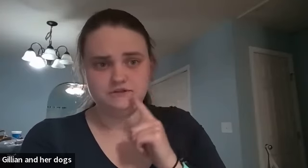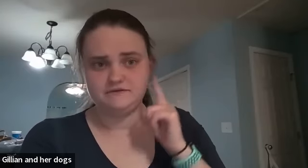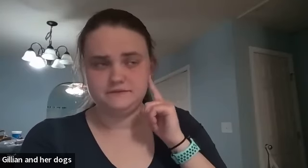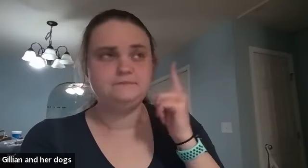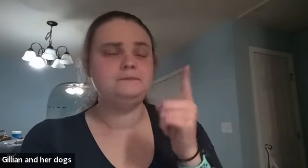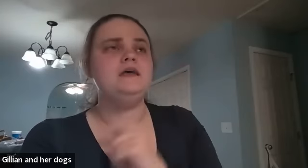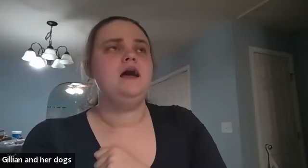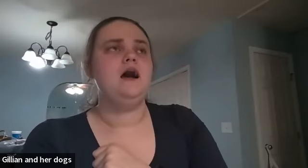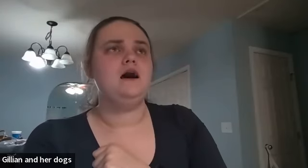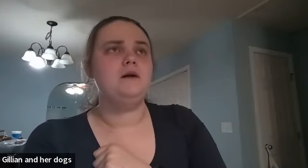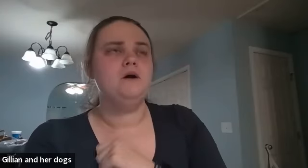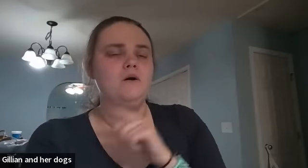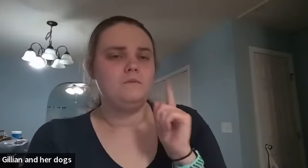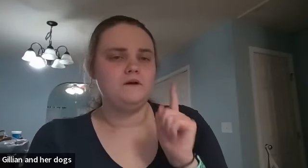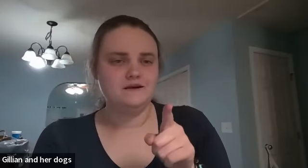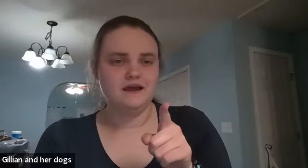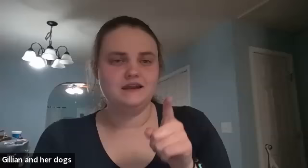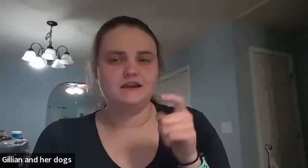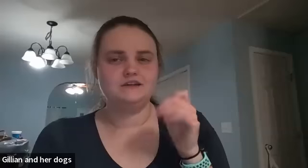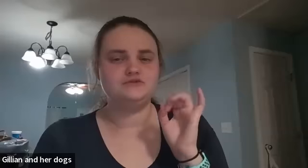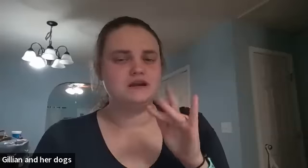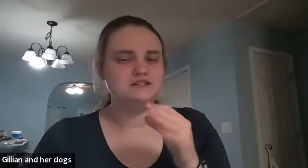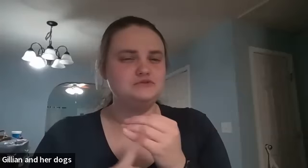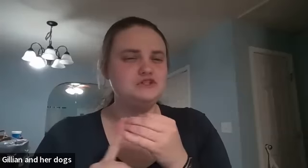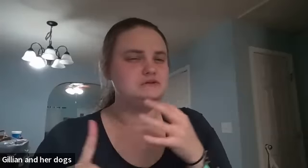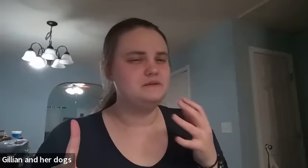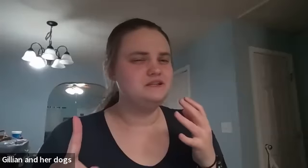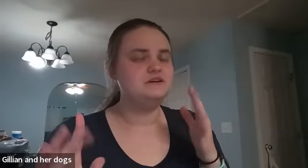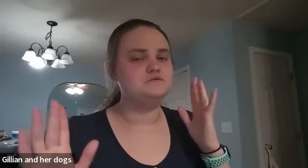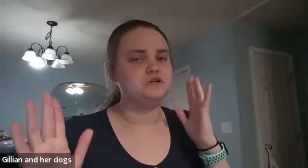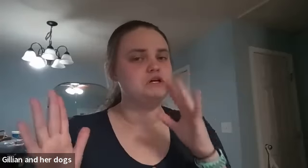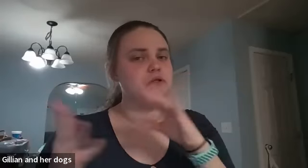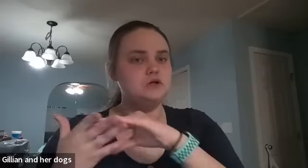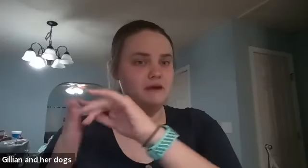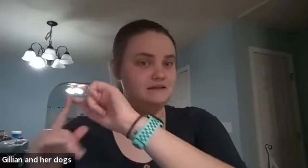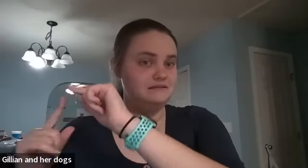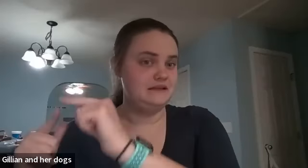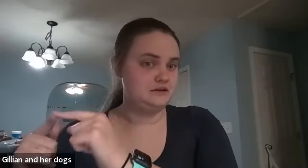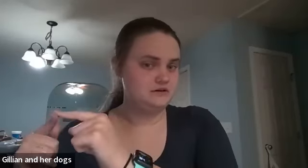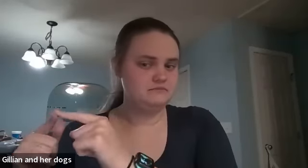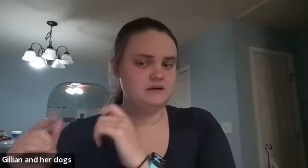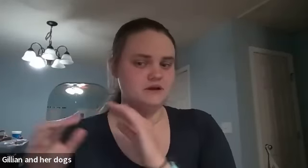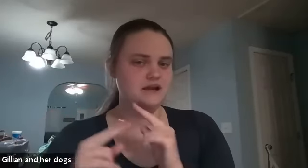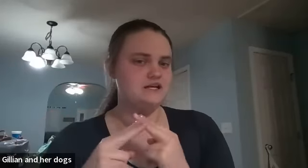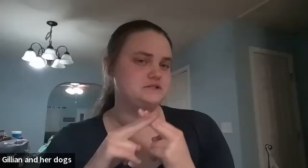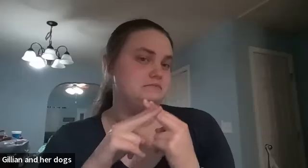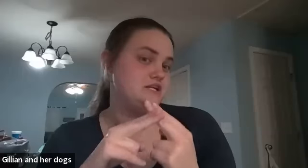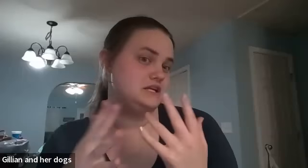deaf? One thing I'll add, and I try not to go too deep into it because we're going to learn about it later, but I'm going to kind of just mention it